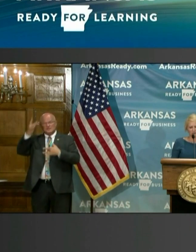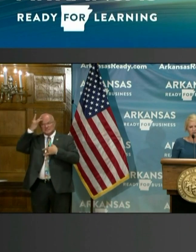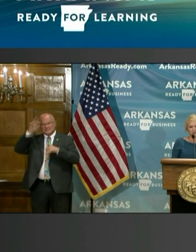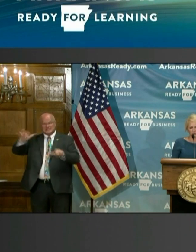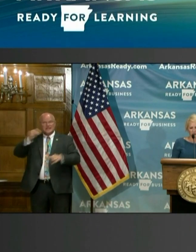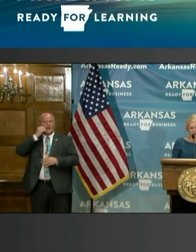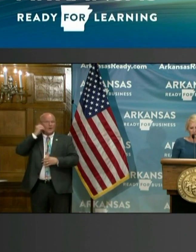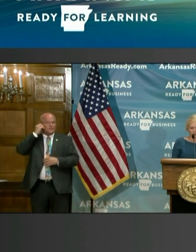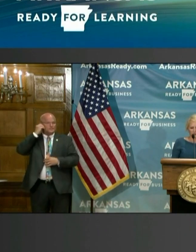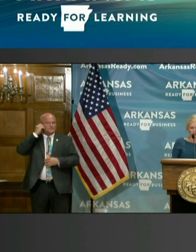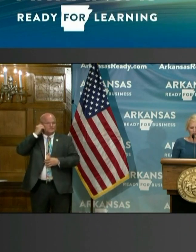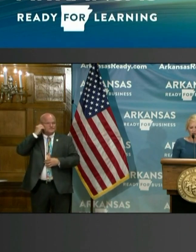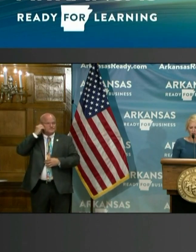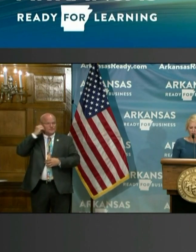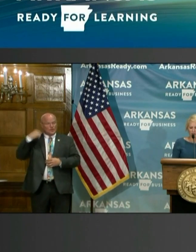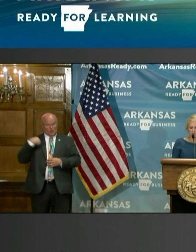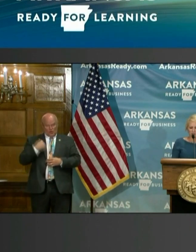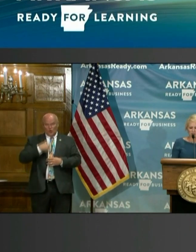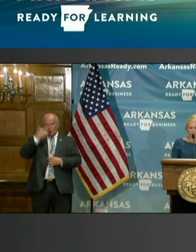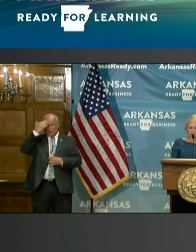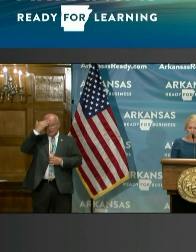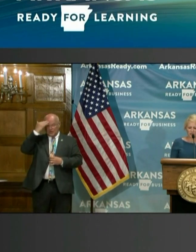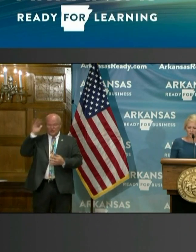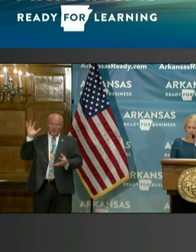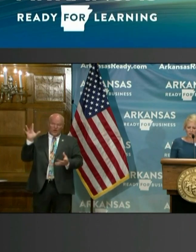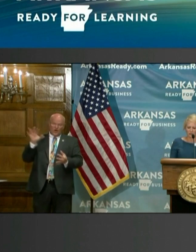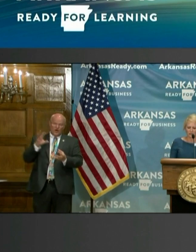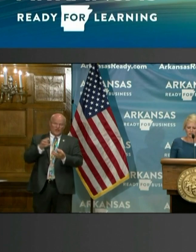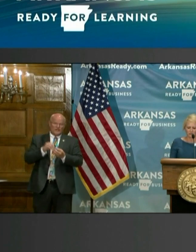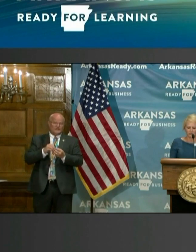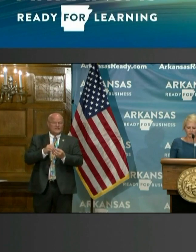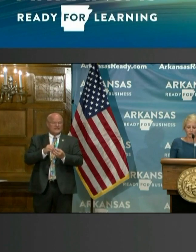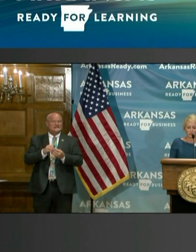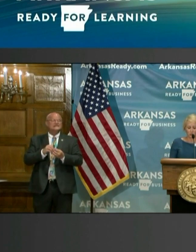sick. We know that all of these measures taken